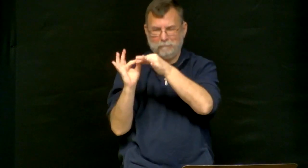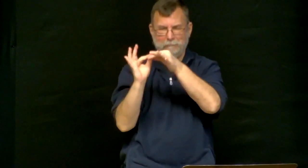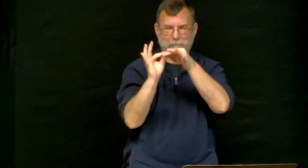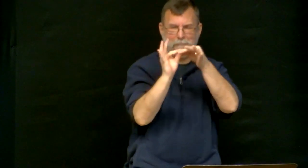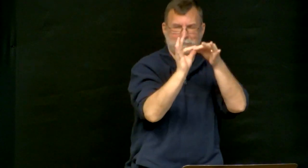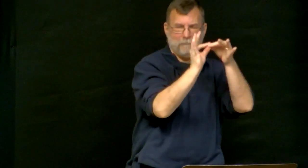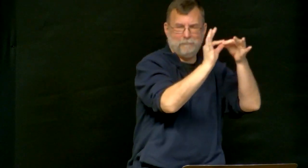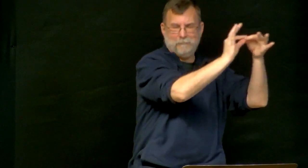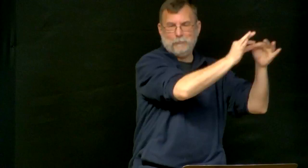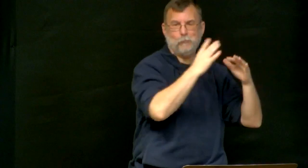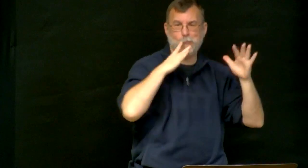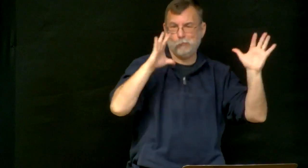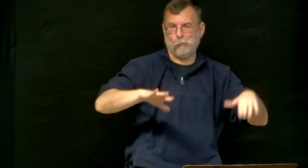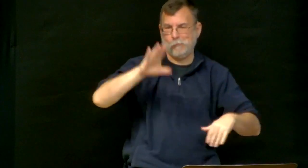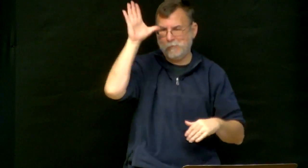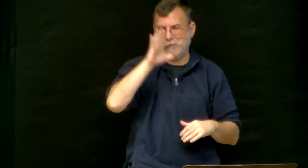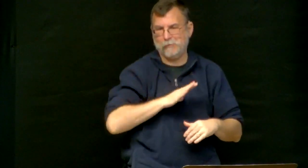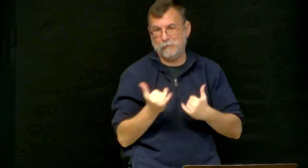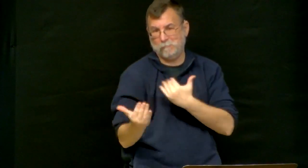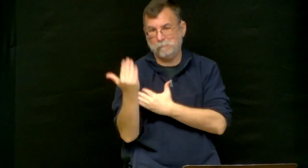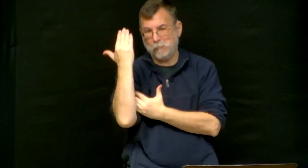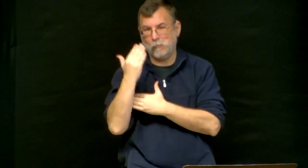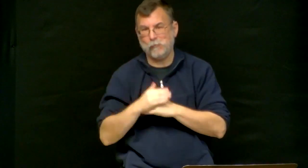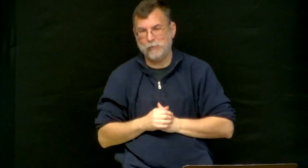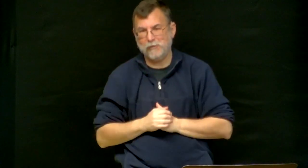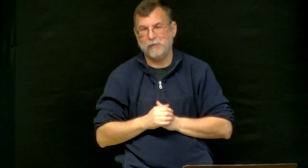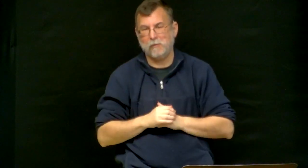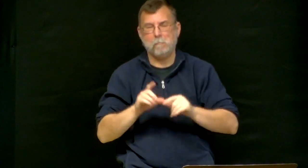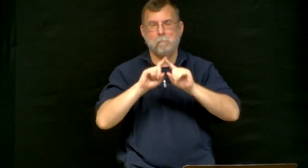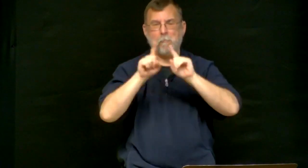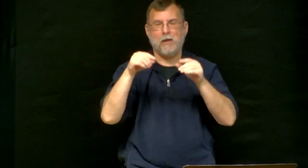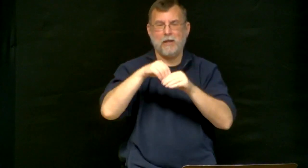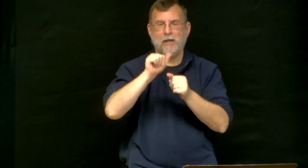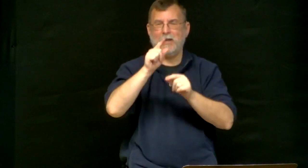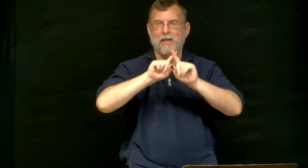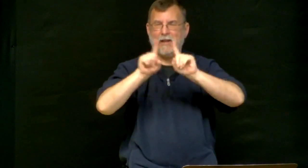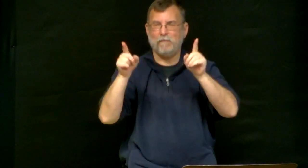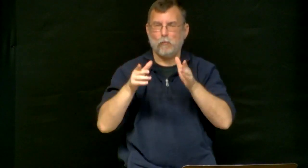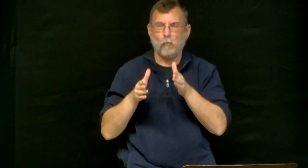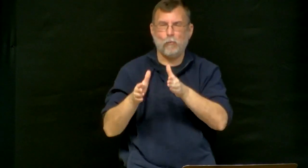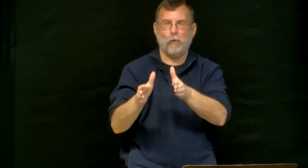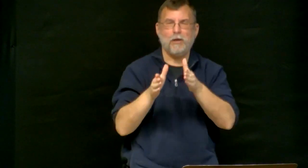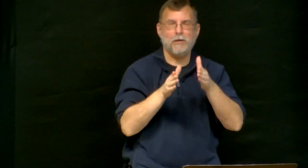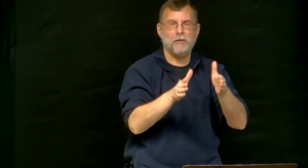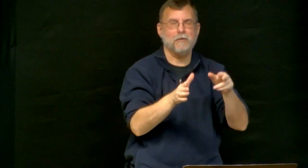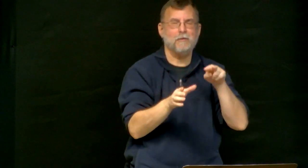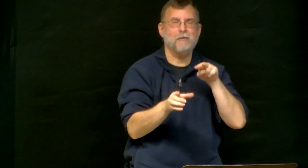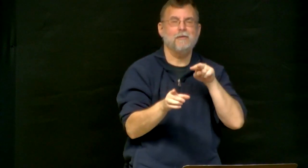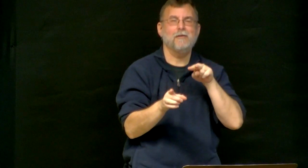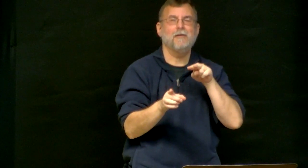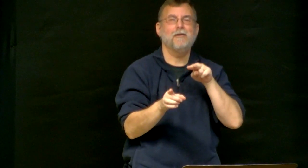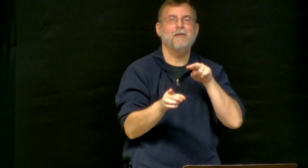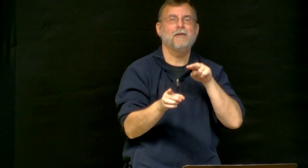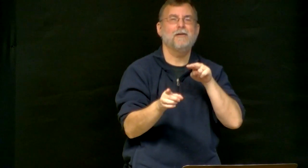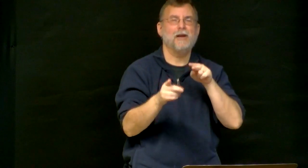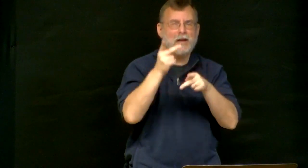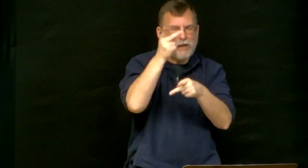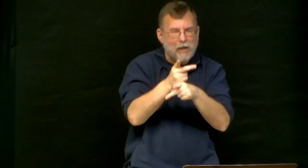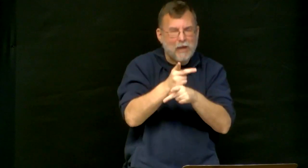these pictures and how they connected with the snowman this morning. But in a different way that makes